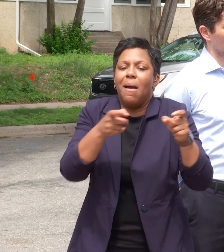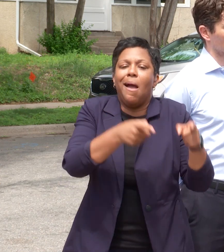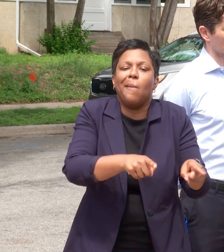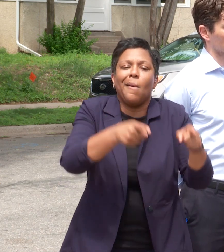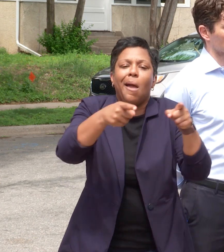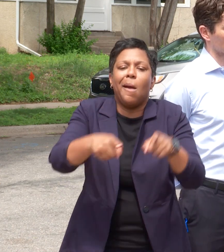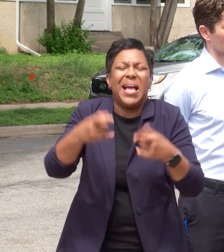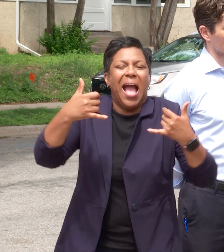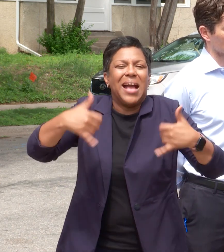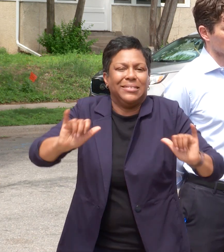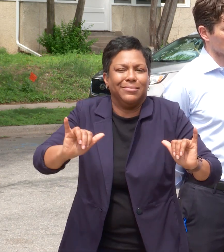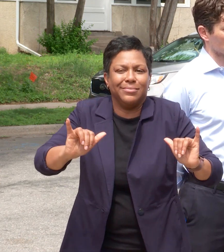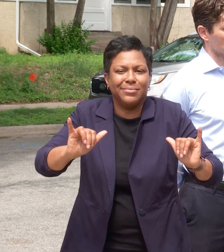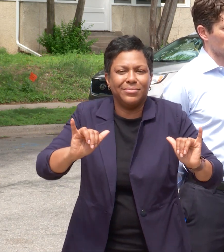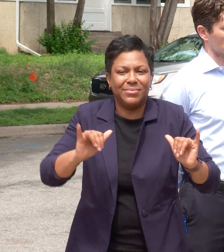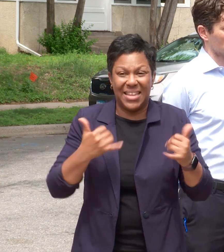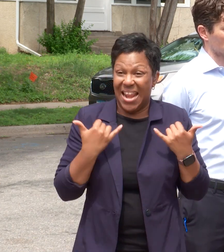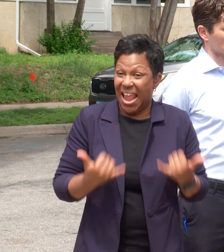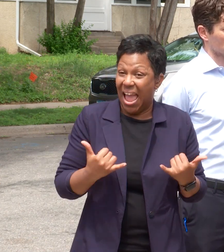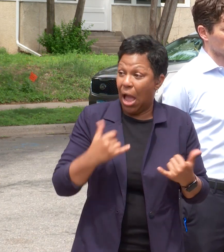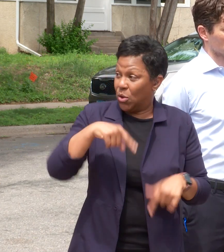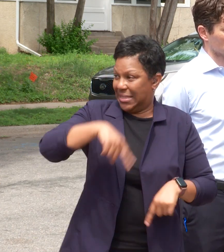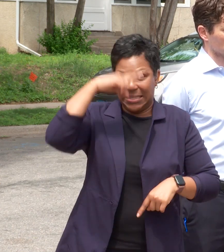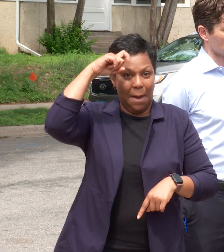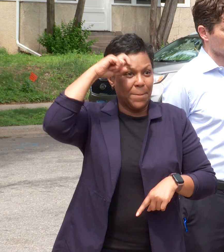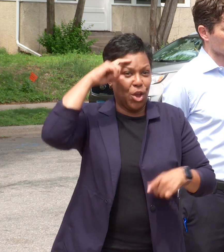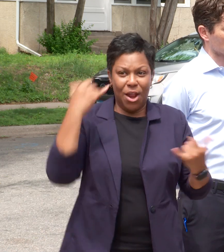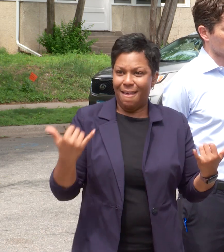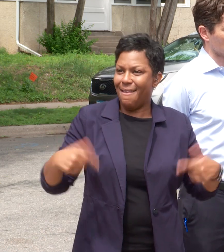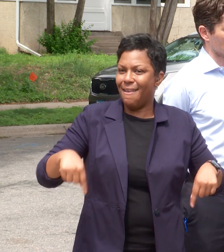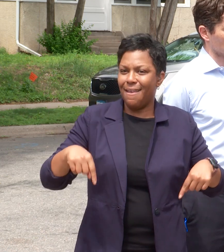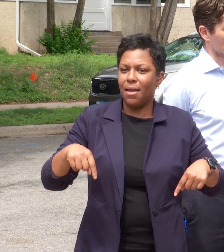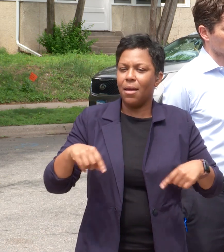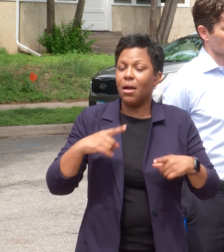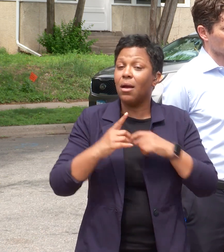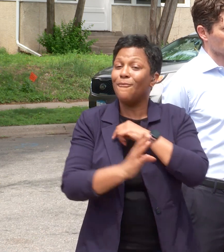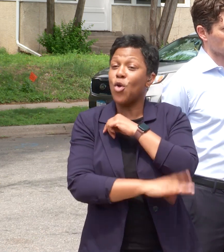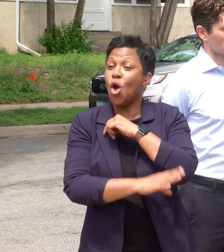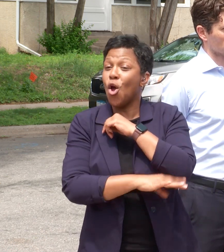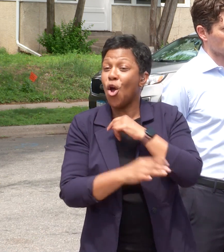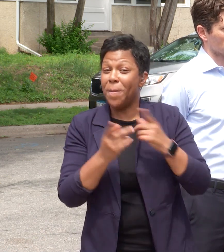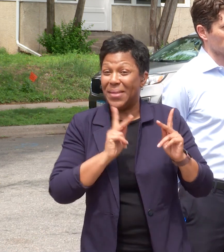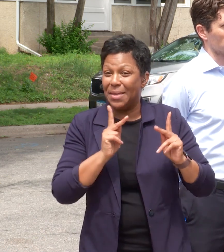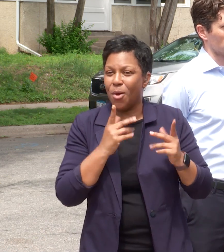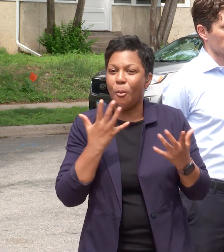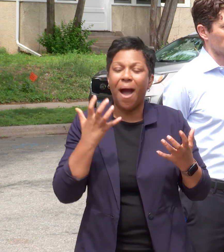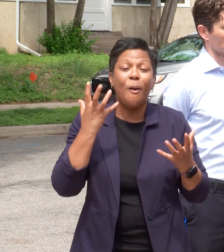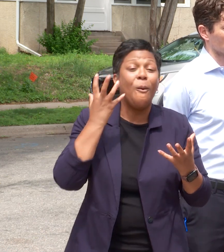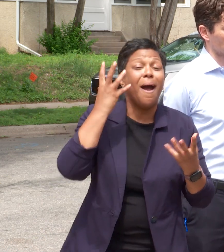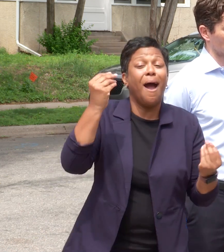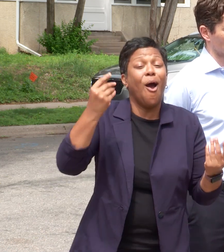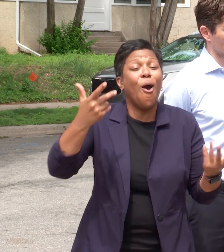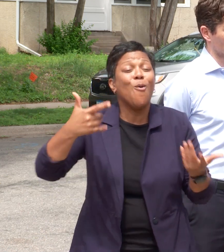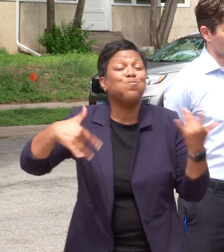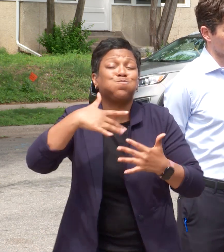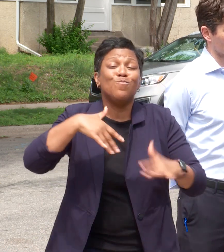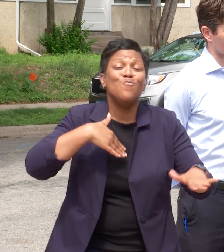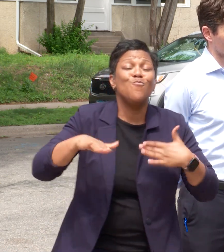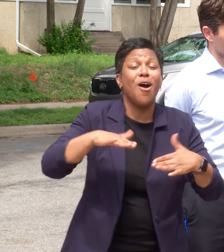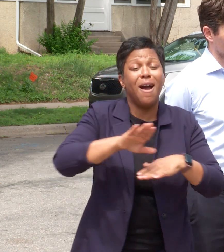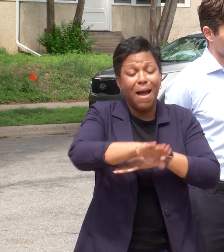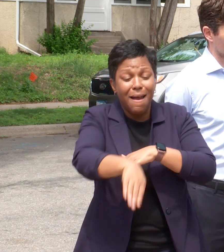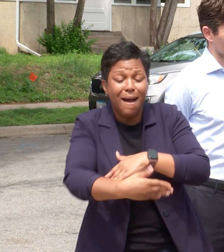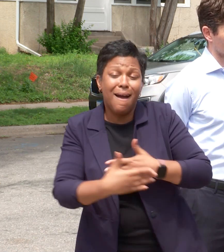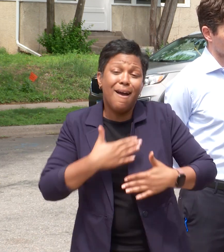these months, the summer months and fall, when people want to be outside and want to be out walking later at night and